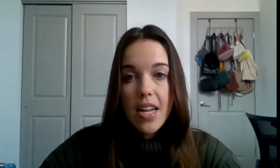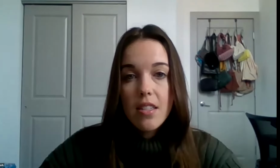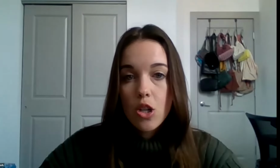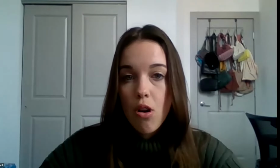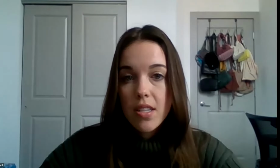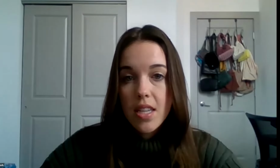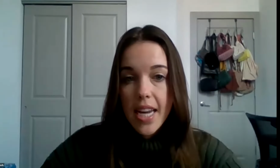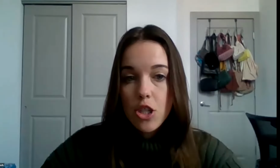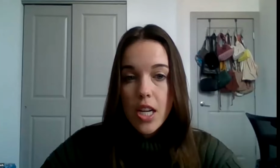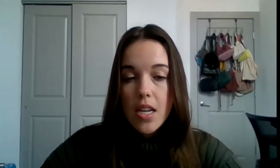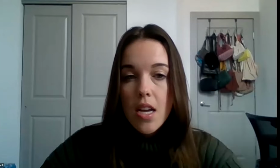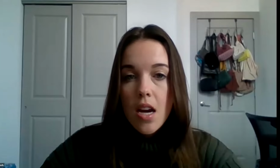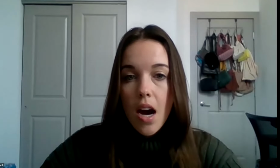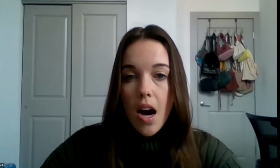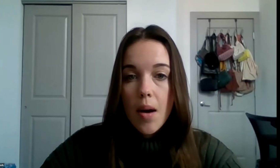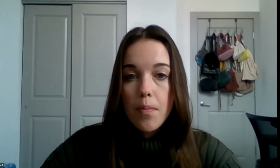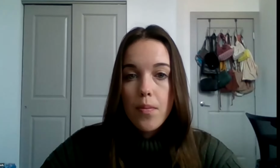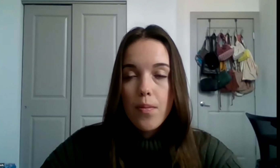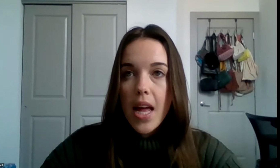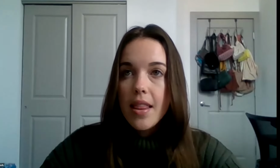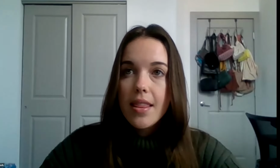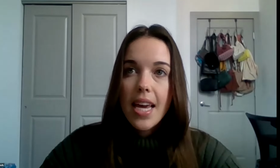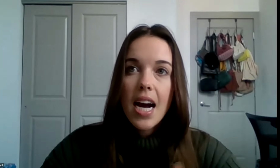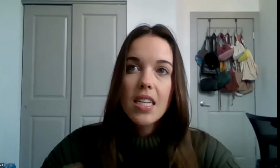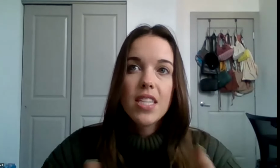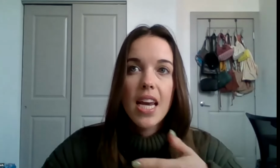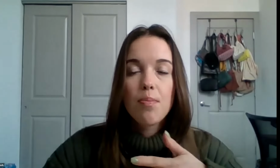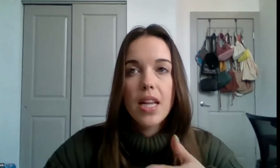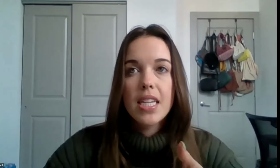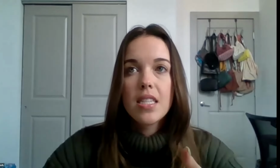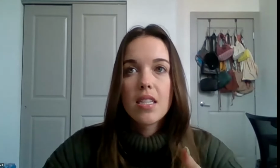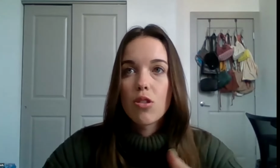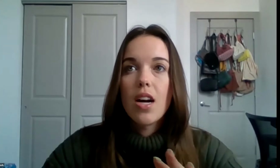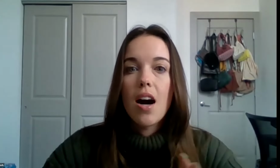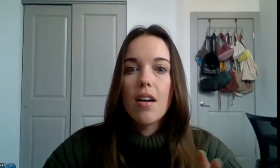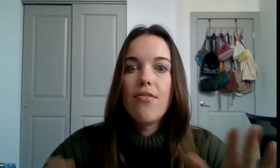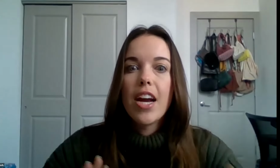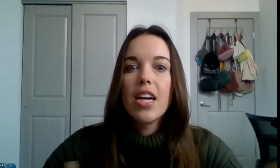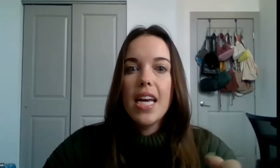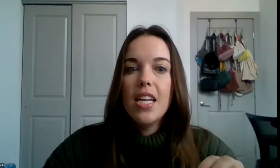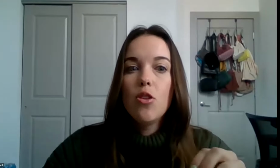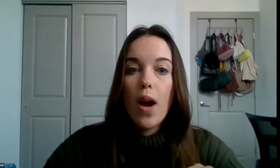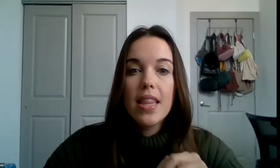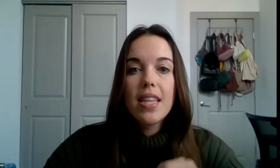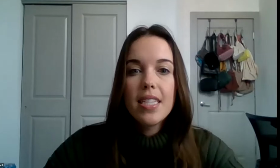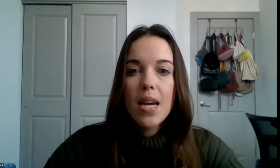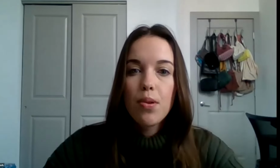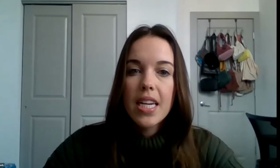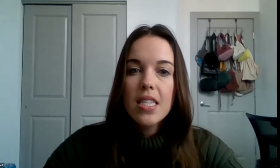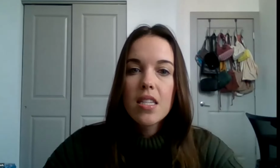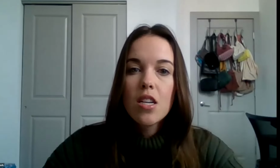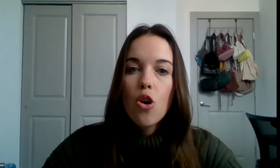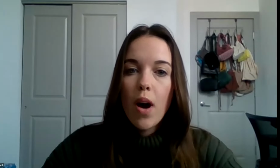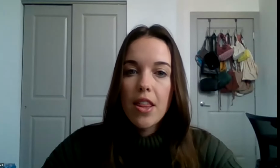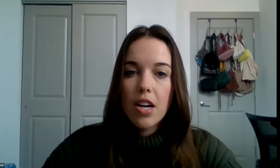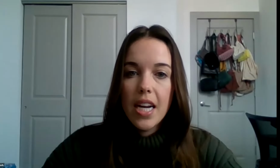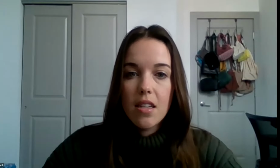cancer events across the nation. And they kind of take place or vary in the way that they take